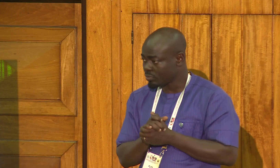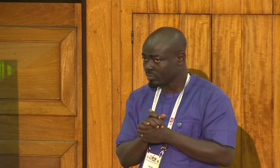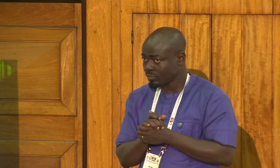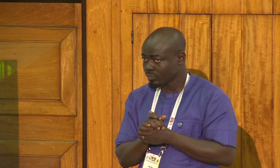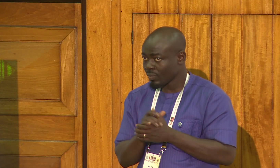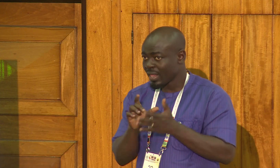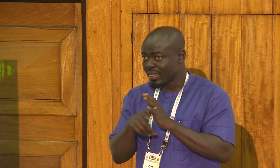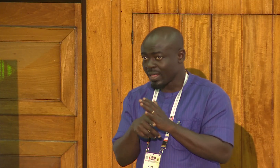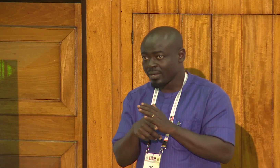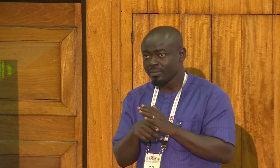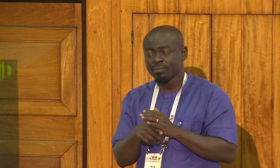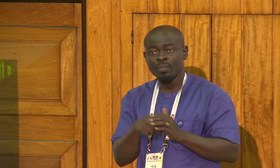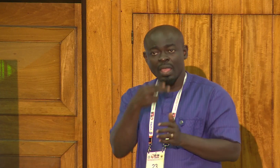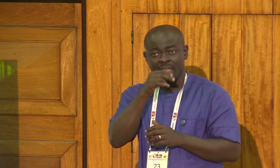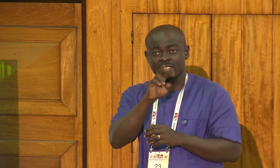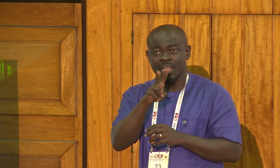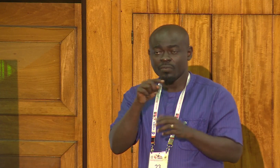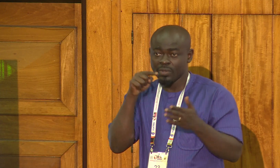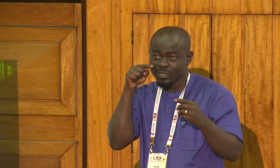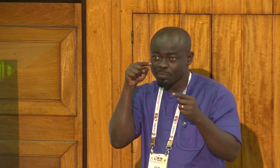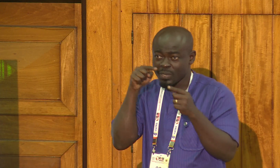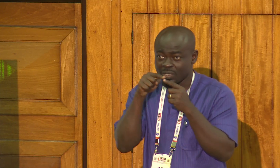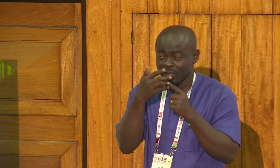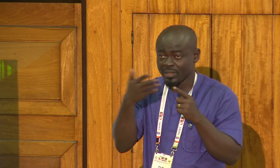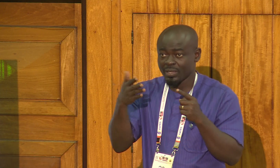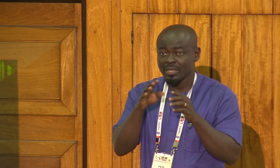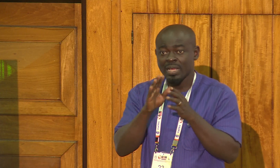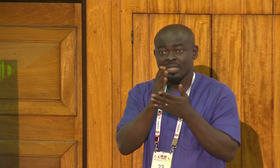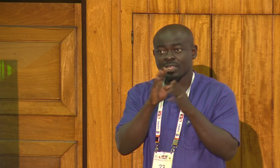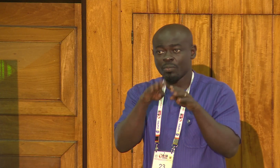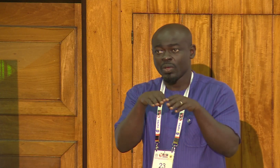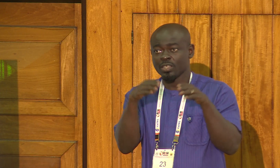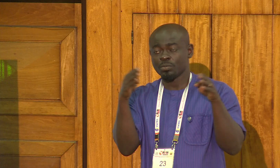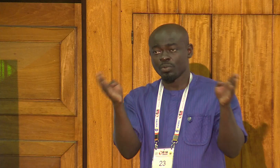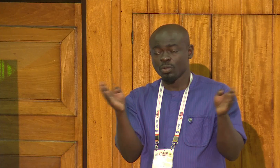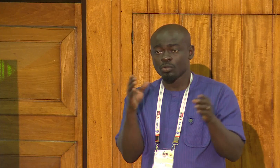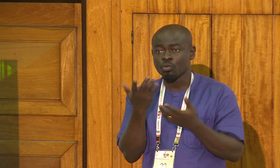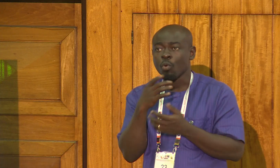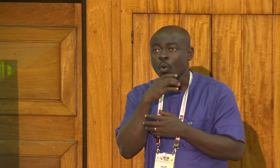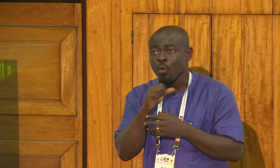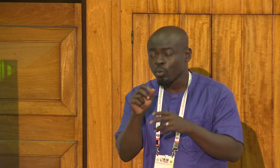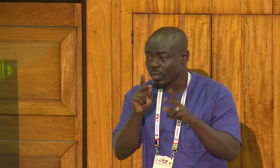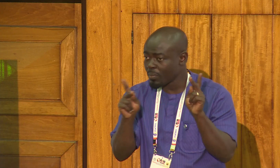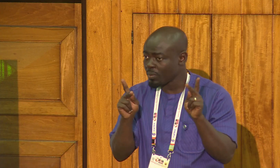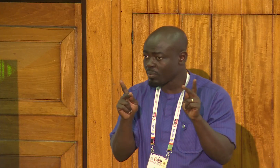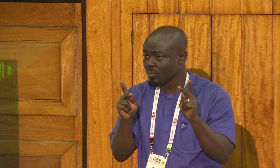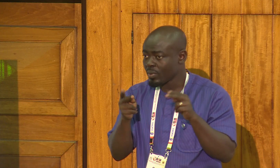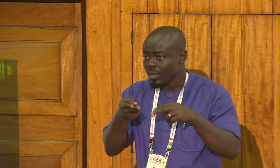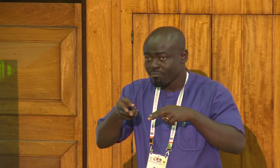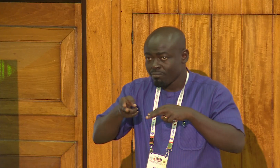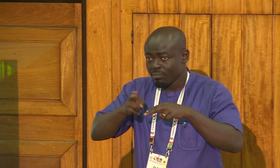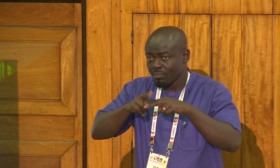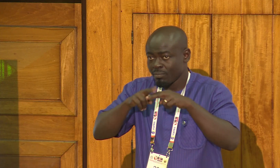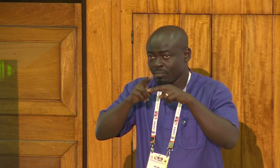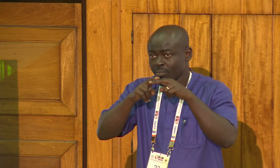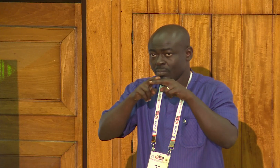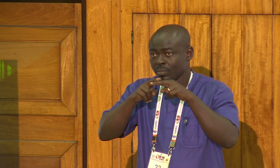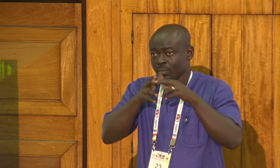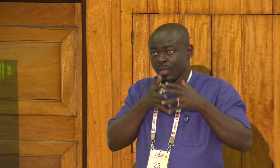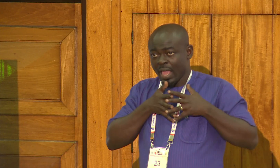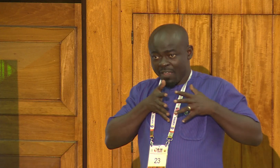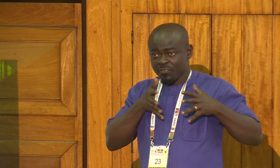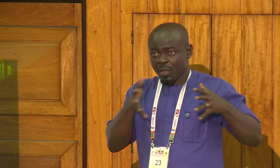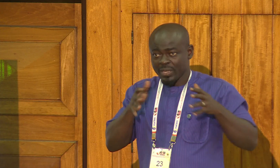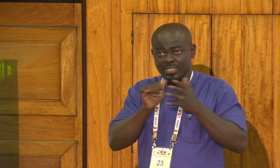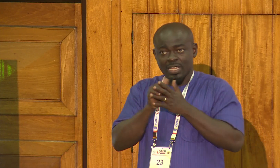HIV specific risk factors, some of the exposure to older ART, elevated systemic inflammation that